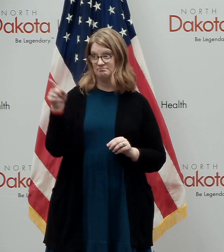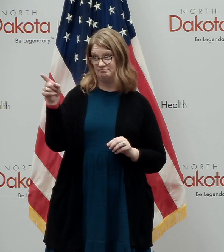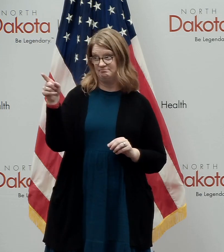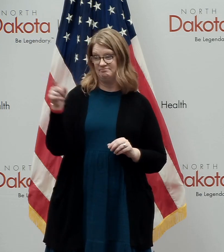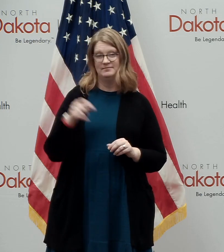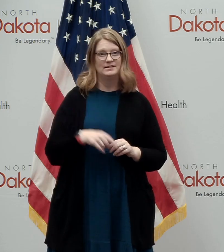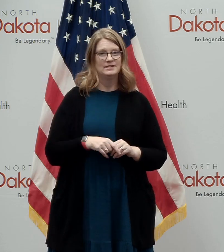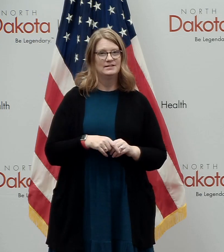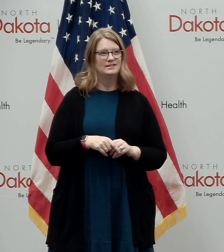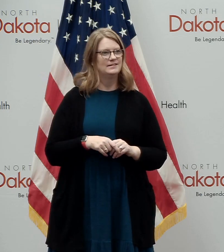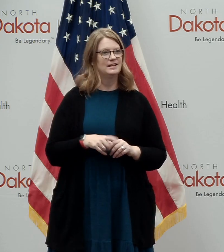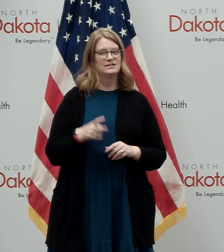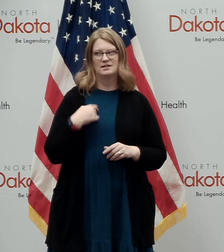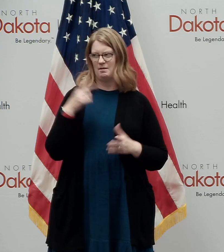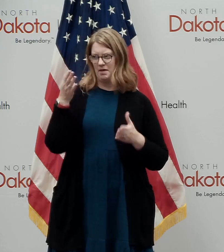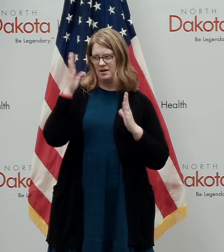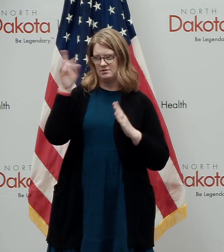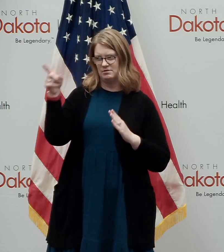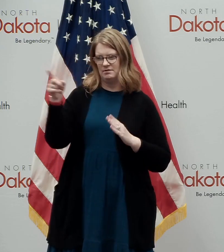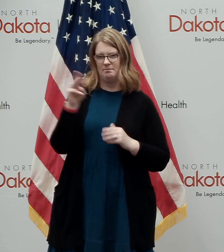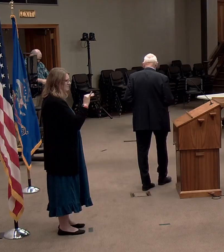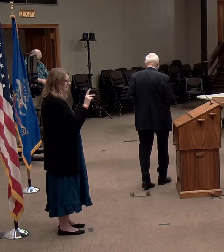that's the one I listen to.